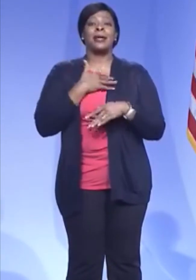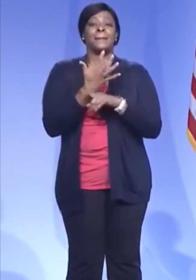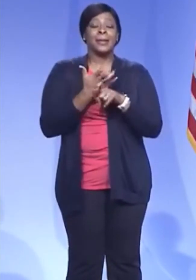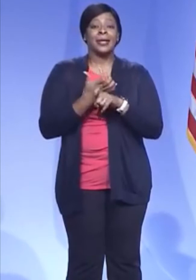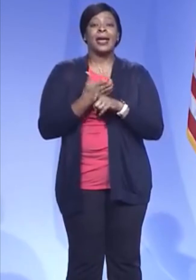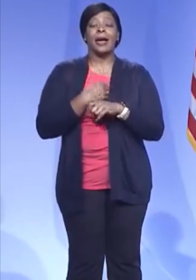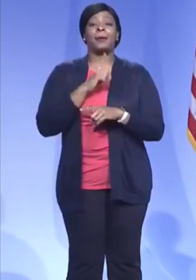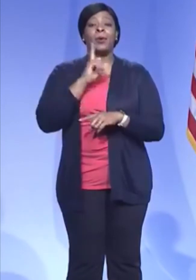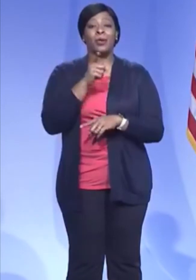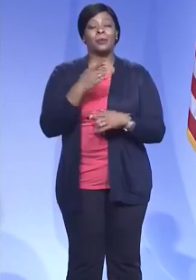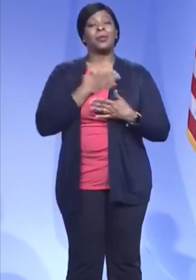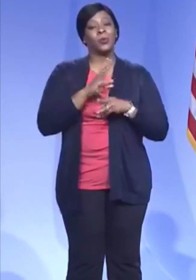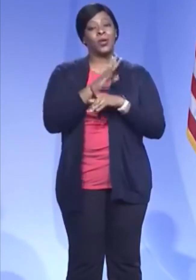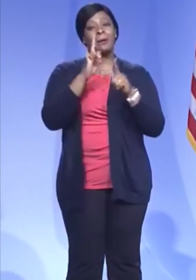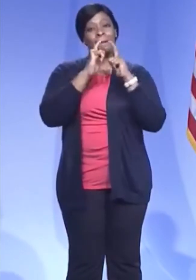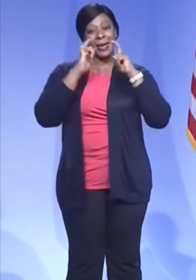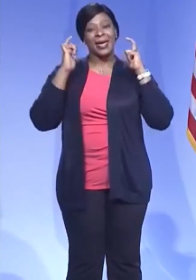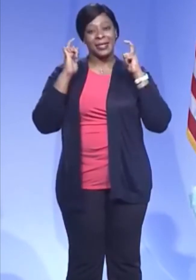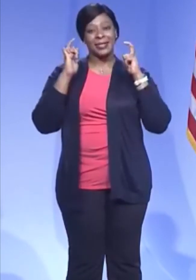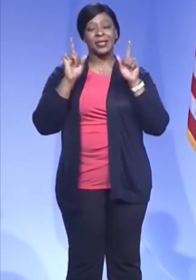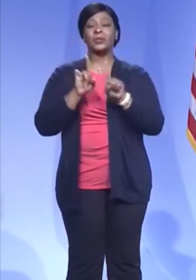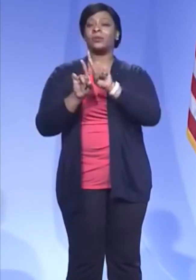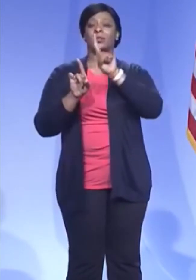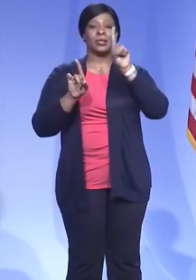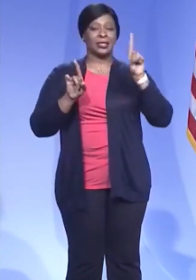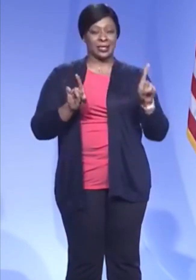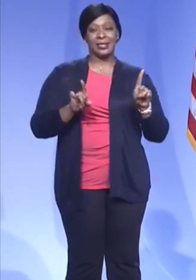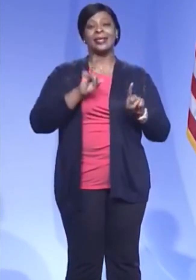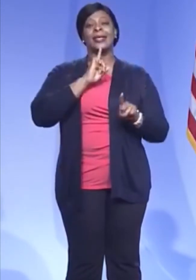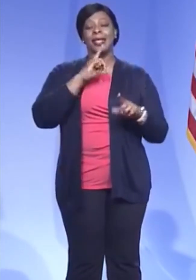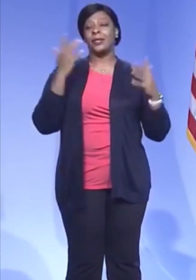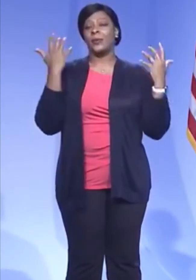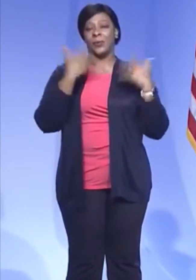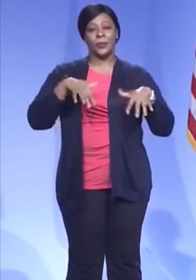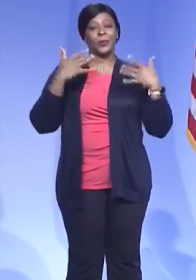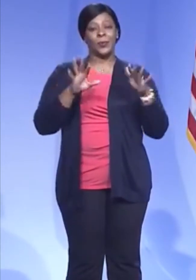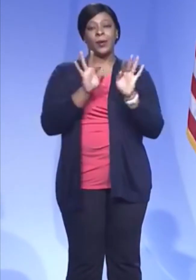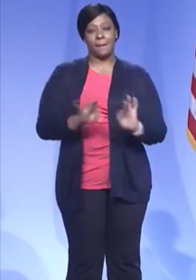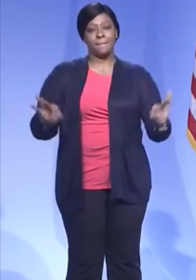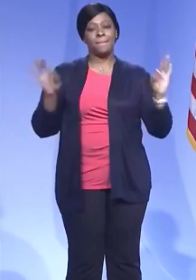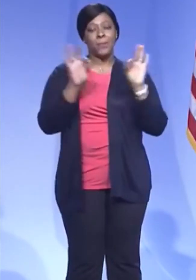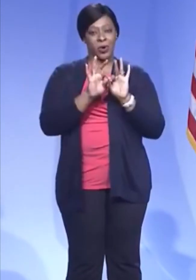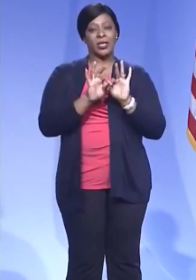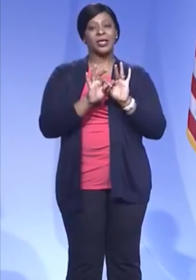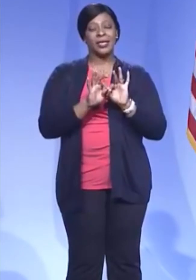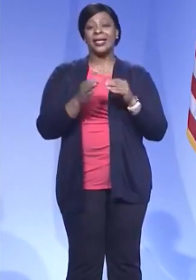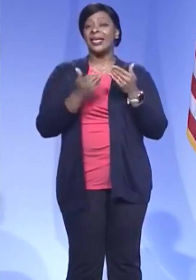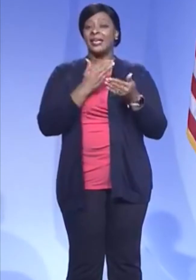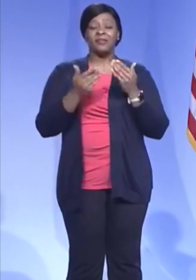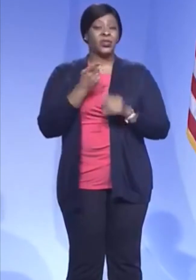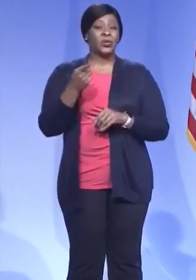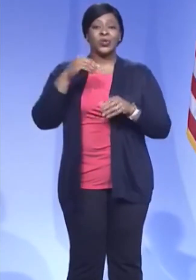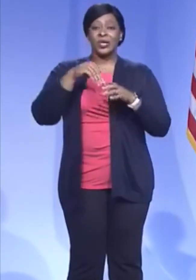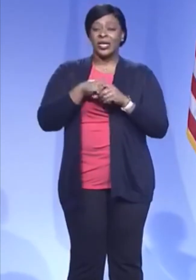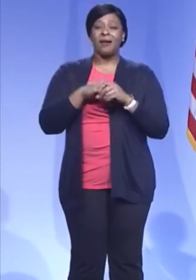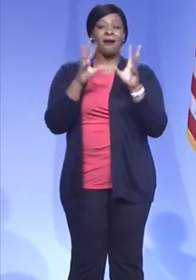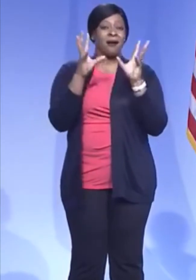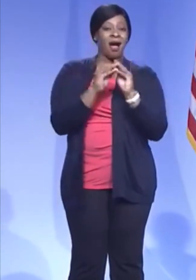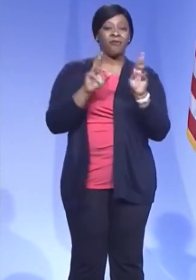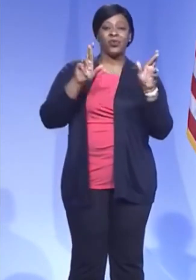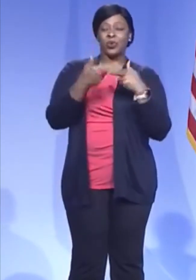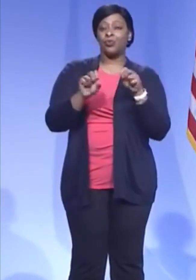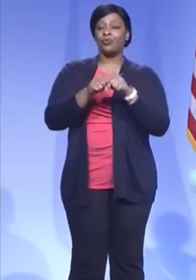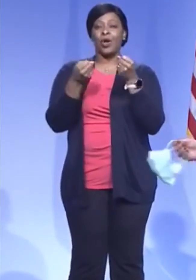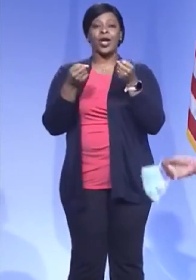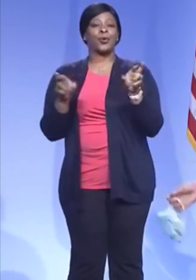imploring you, wear your mask. Social distancing is incredibly important. Even if you're in conference rooms, break rooms,